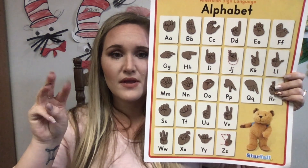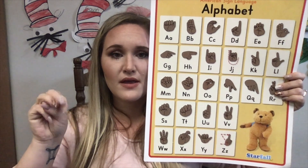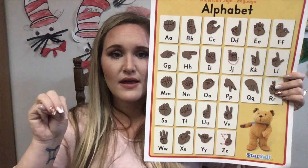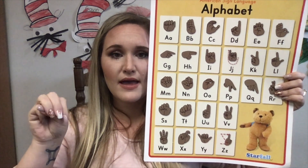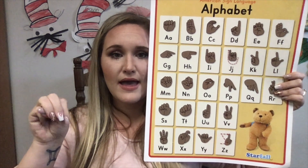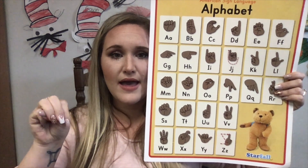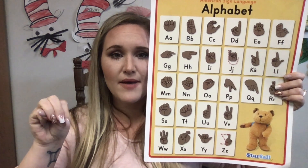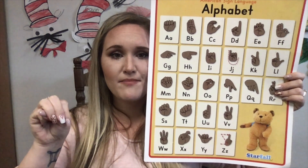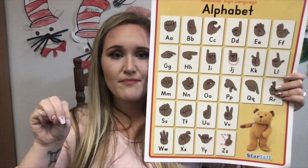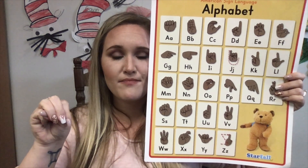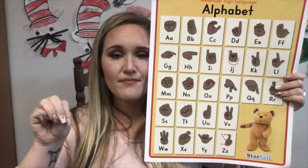M,